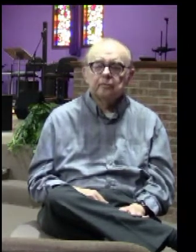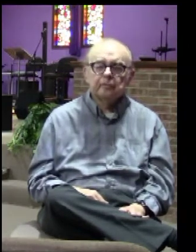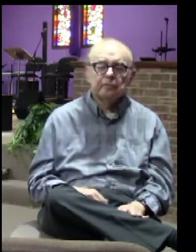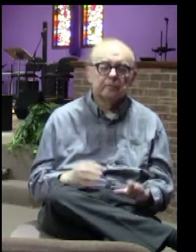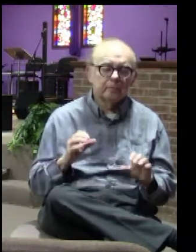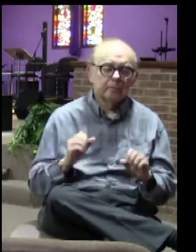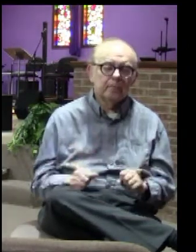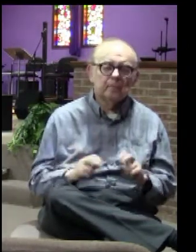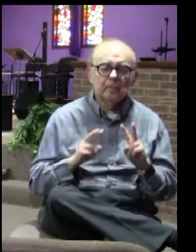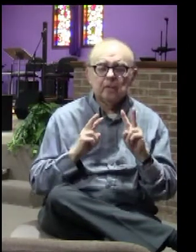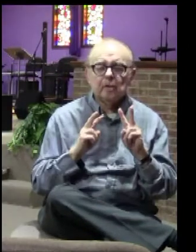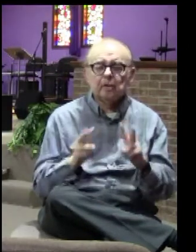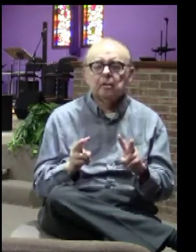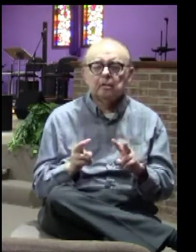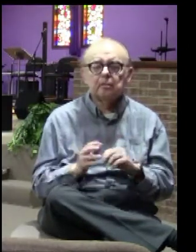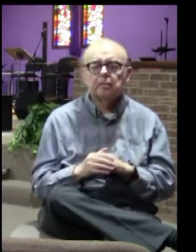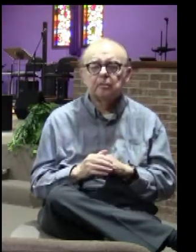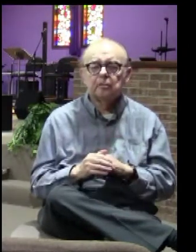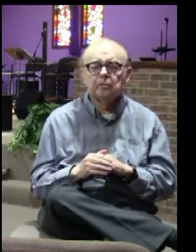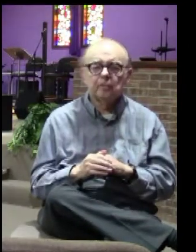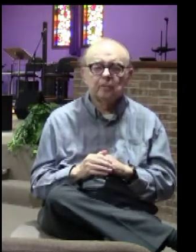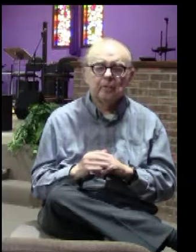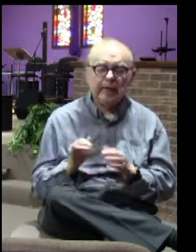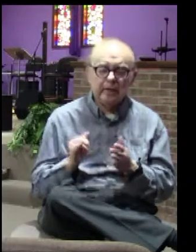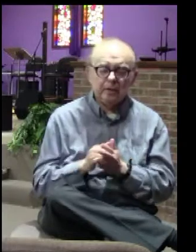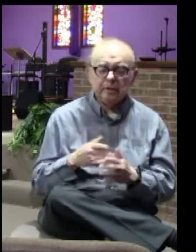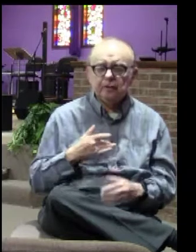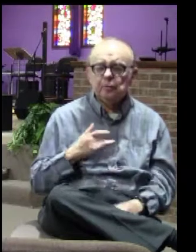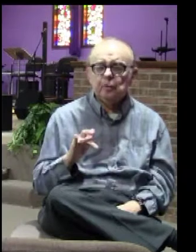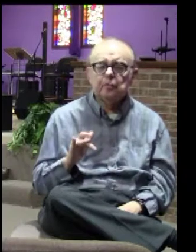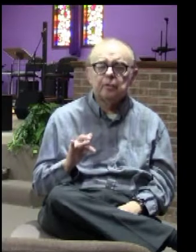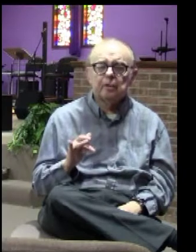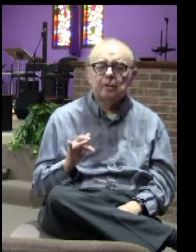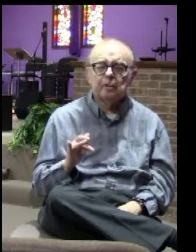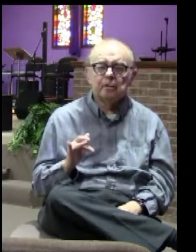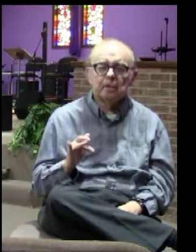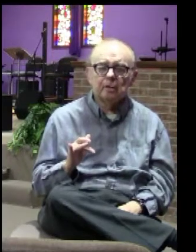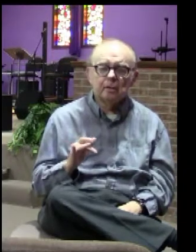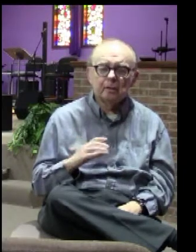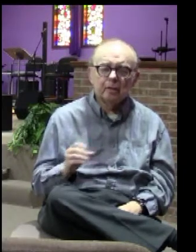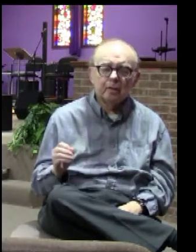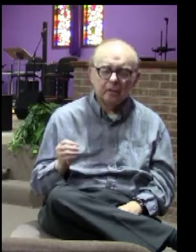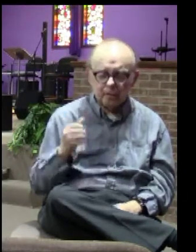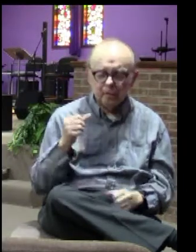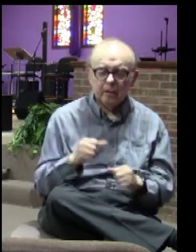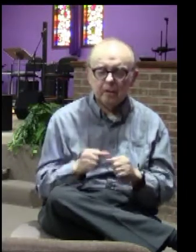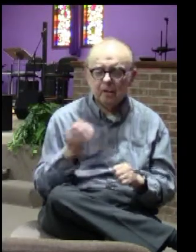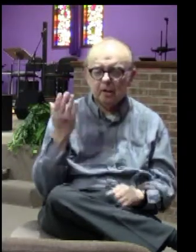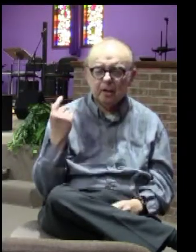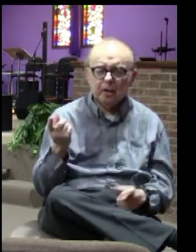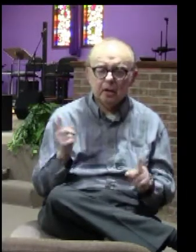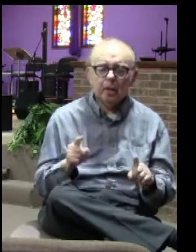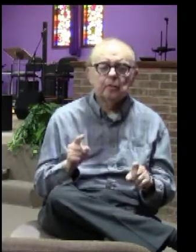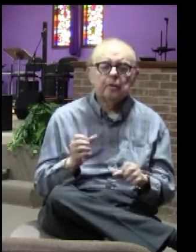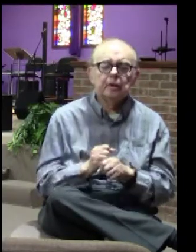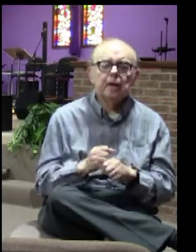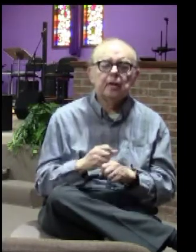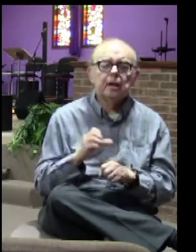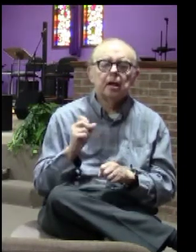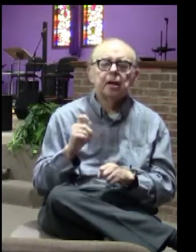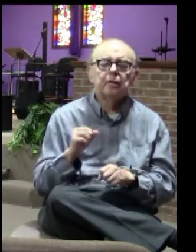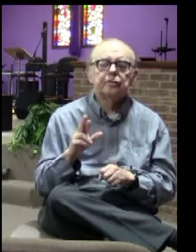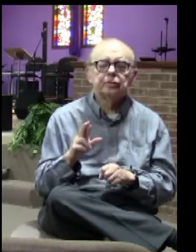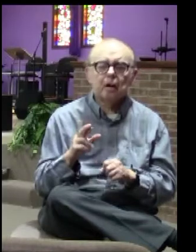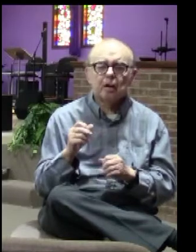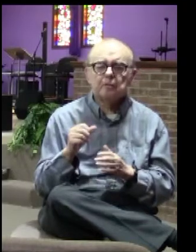You can look at this wound and you can remember back when you got that scar, right?